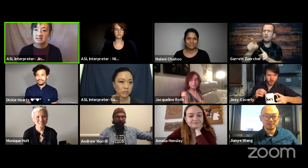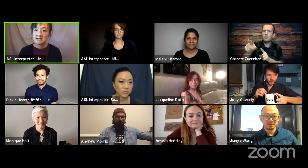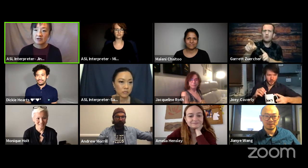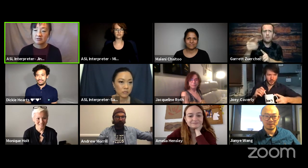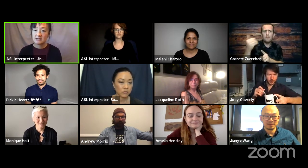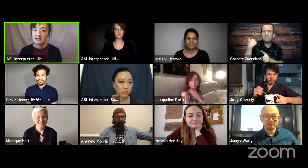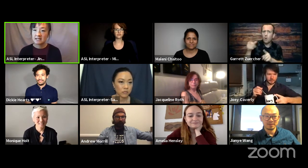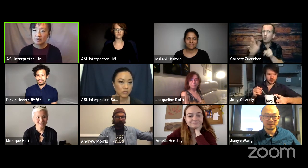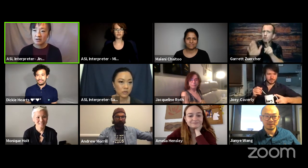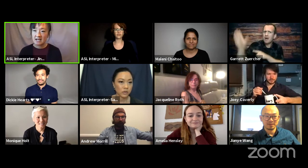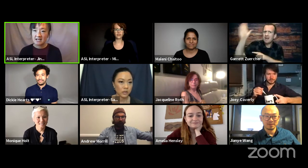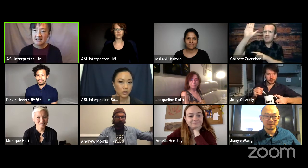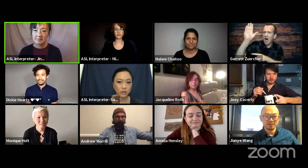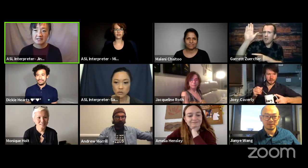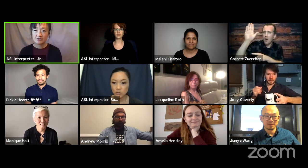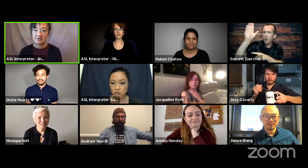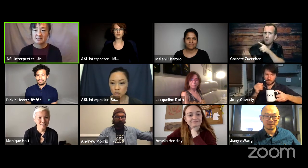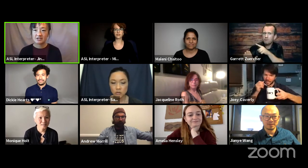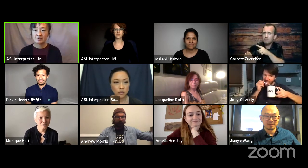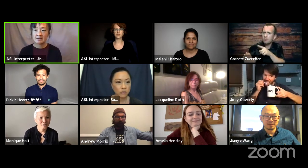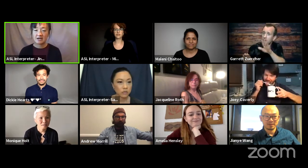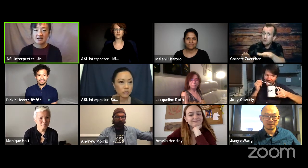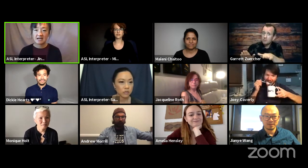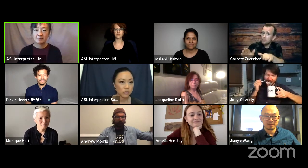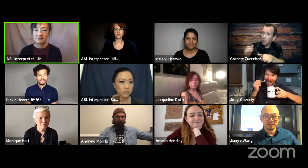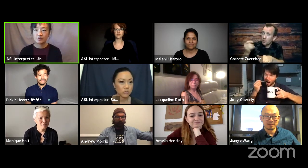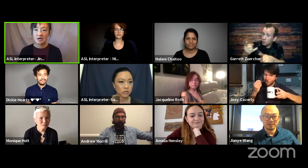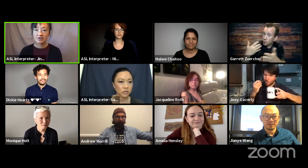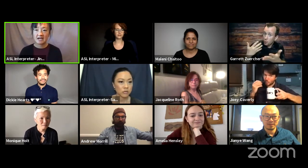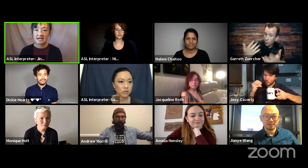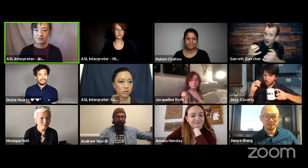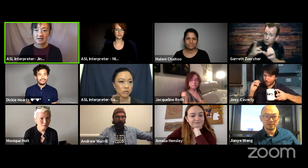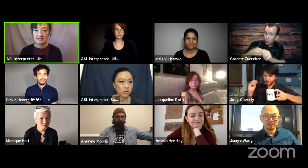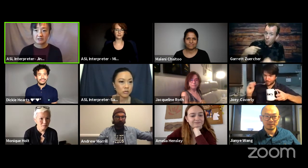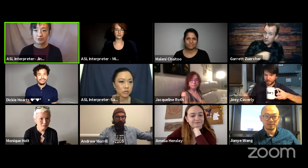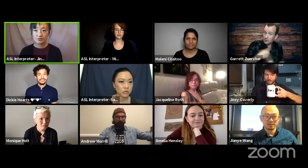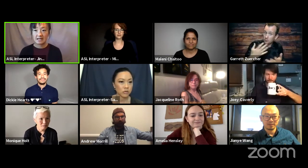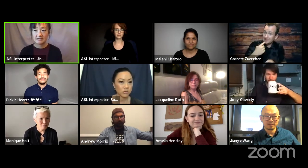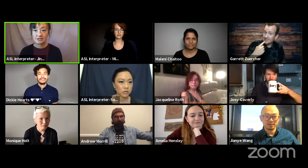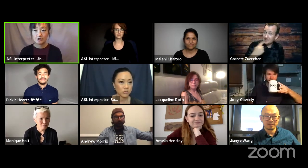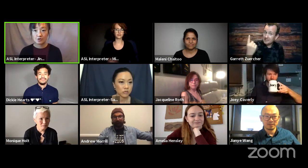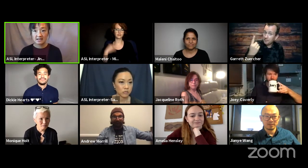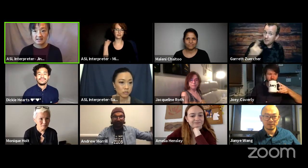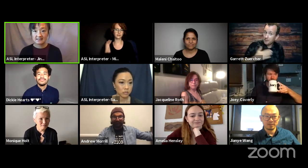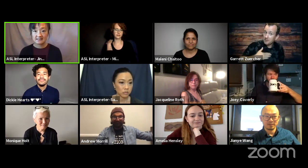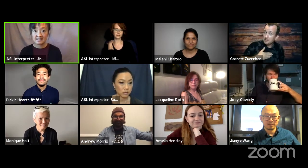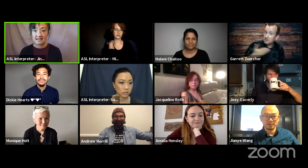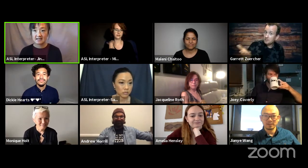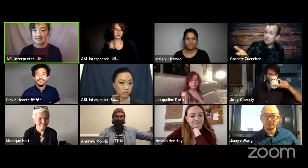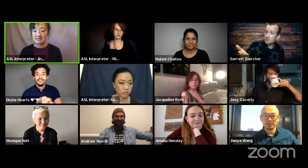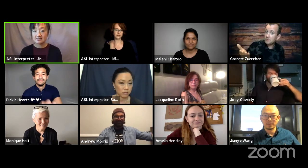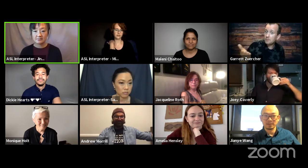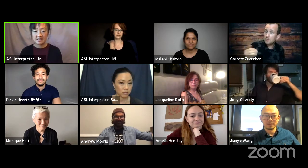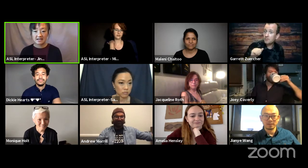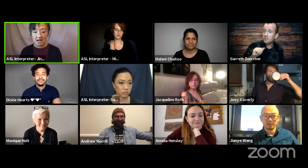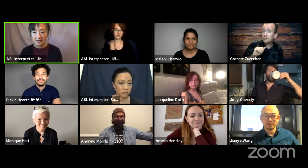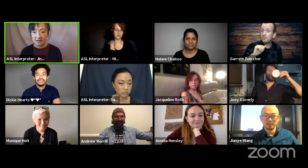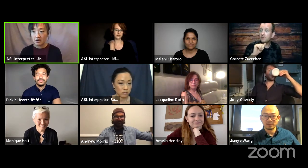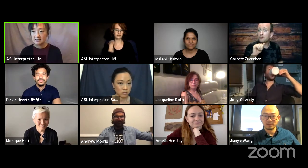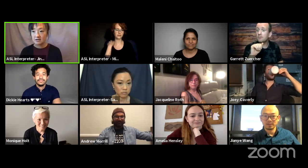So Nicola, and I'm not sure if I'm saying your name right, I believe you have your hand raised. Would you like to join us and make a comment or ask a